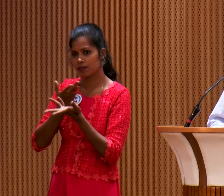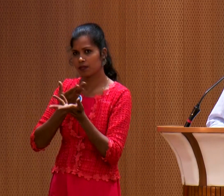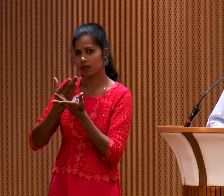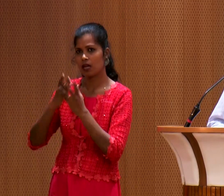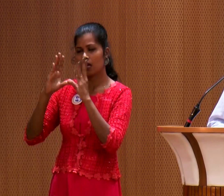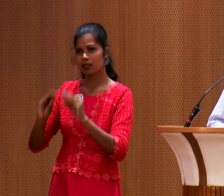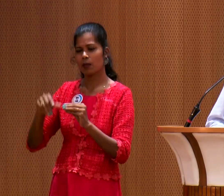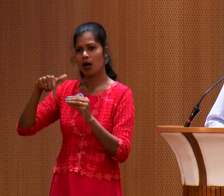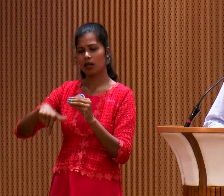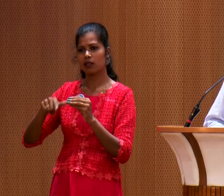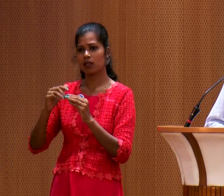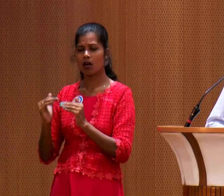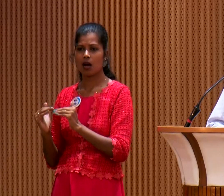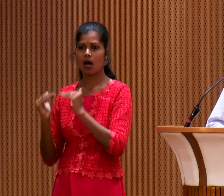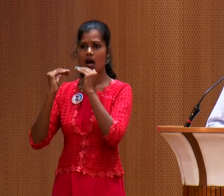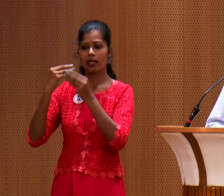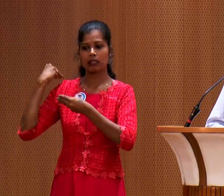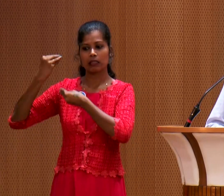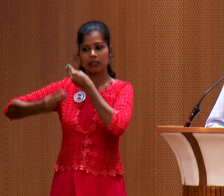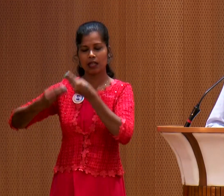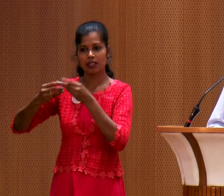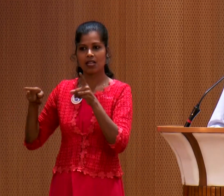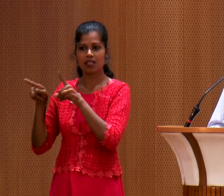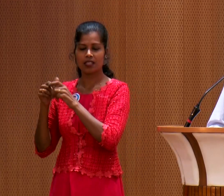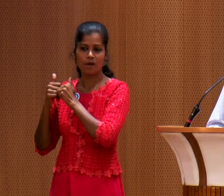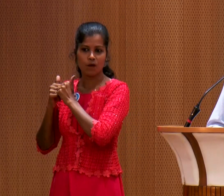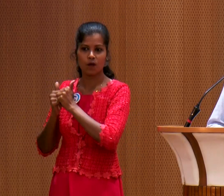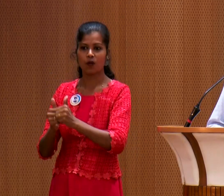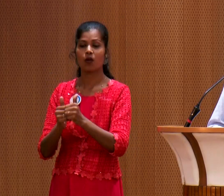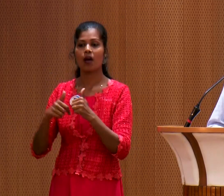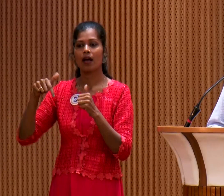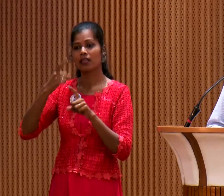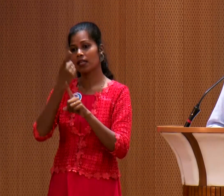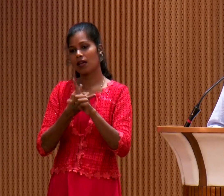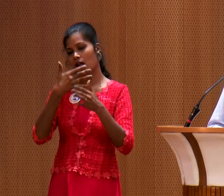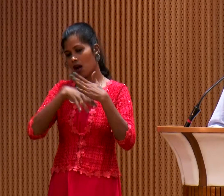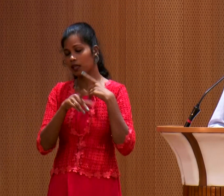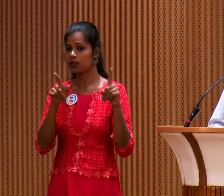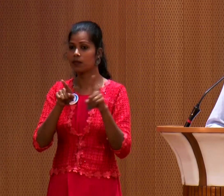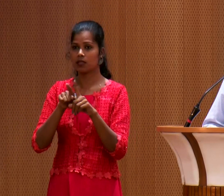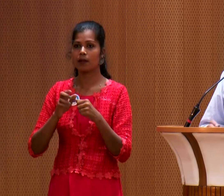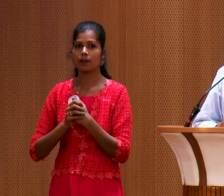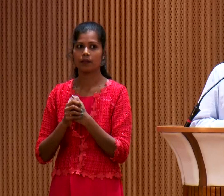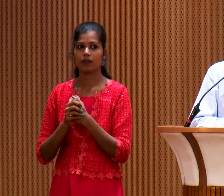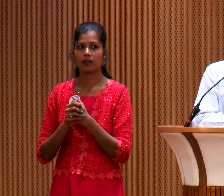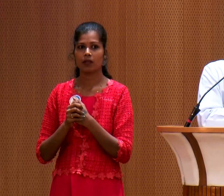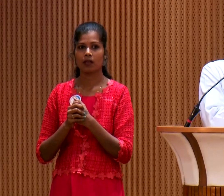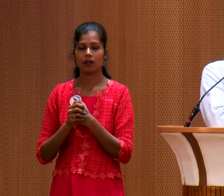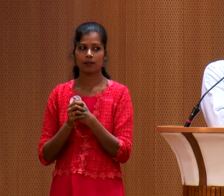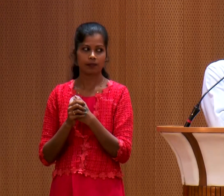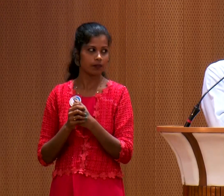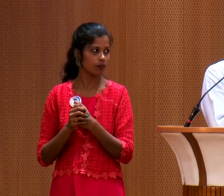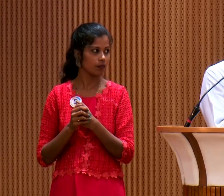bonus in the industry is one of the highest among traditional industries and probably in the state of Kerala itself. Our minister,